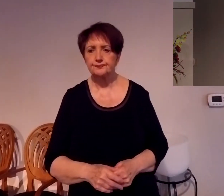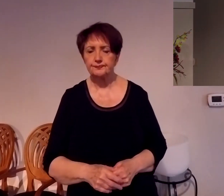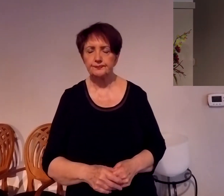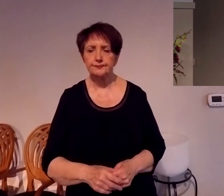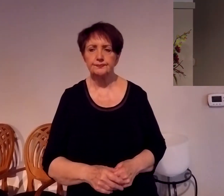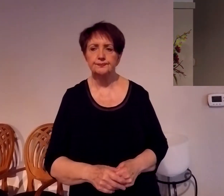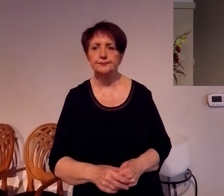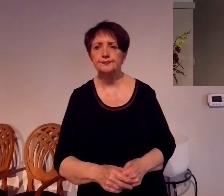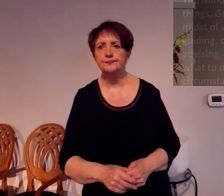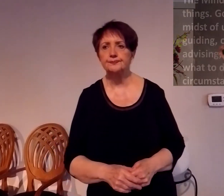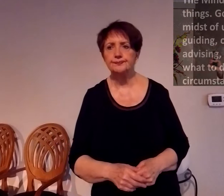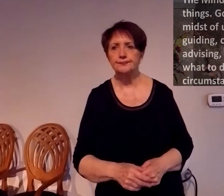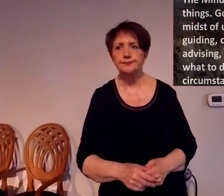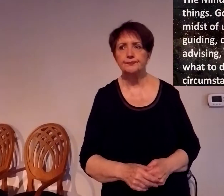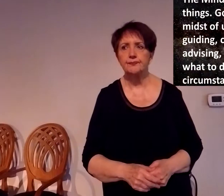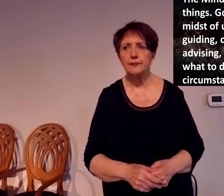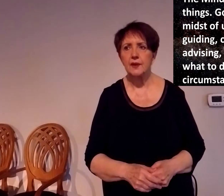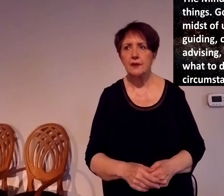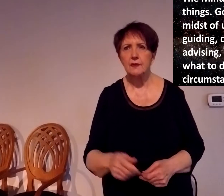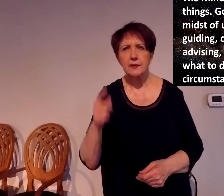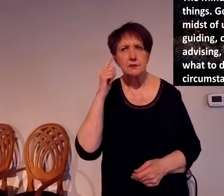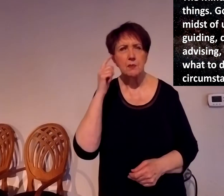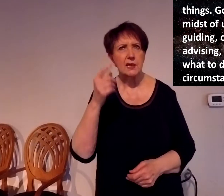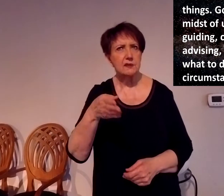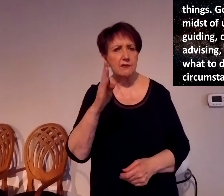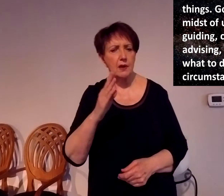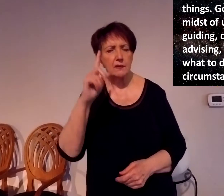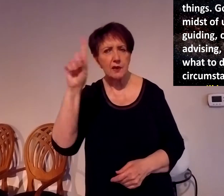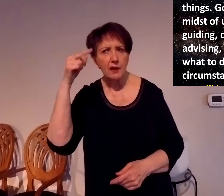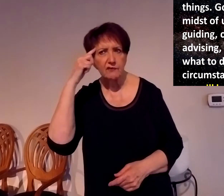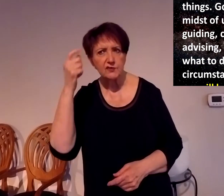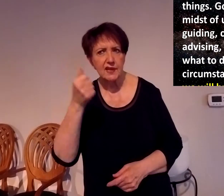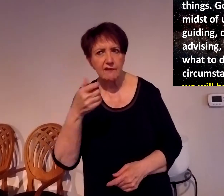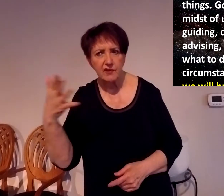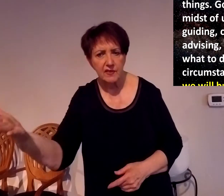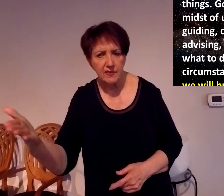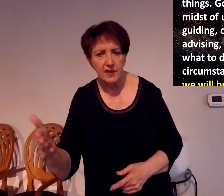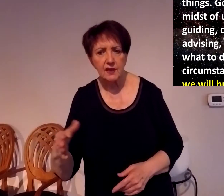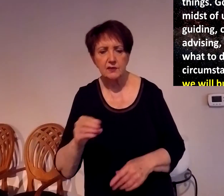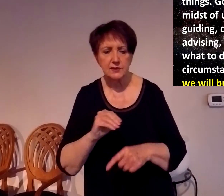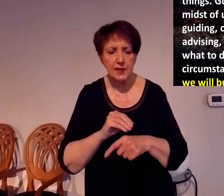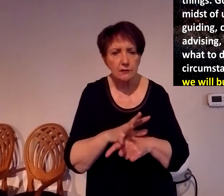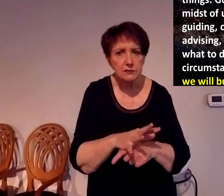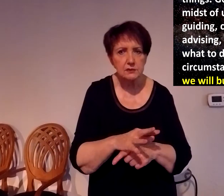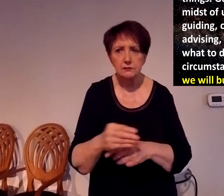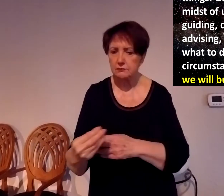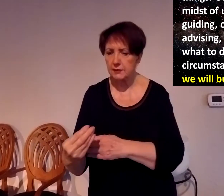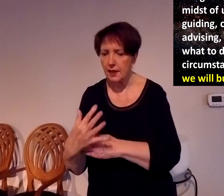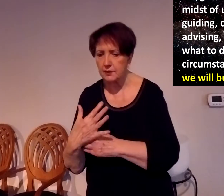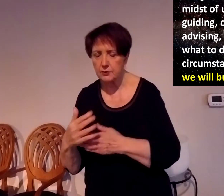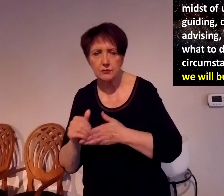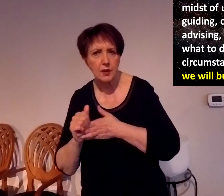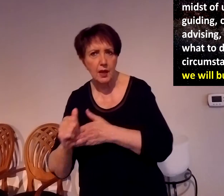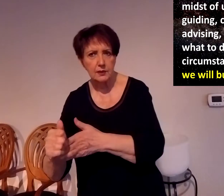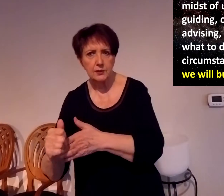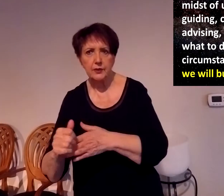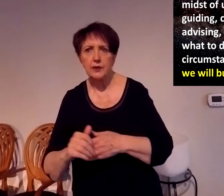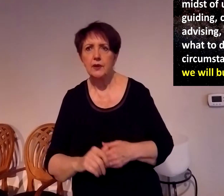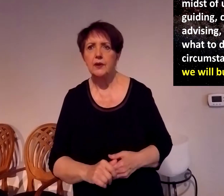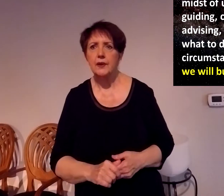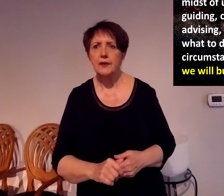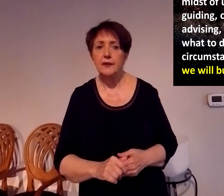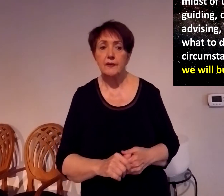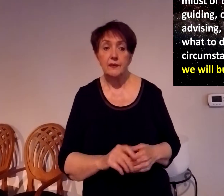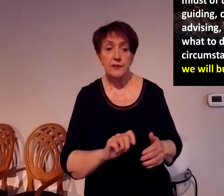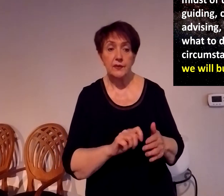this, and he says, this mind of God that governs everything, that will counsel and guide you and all of that. The key